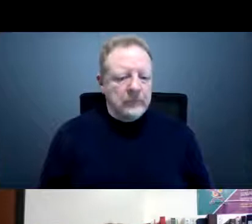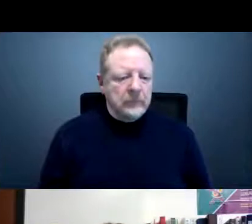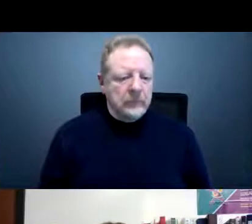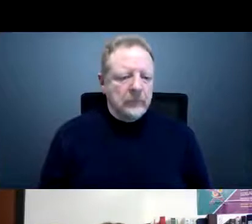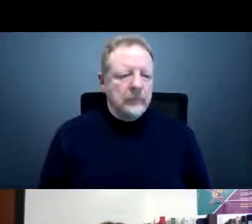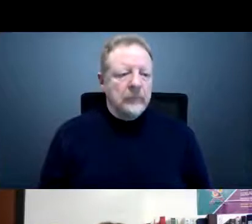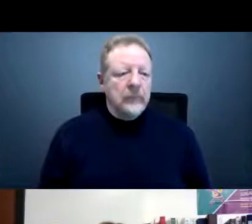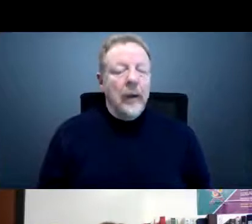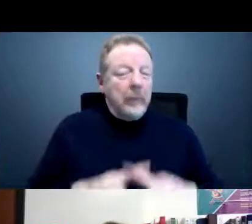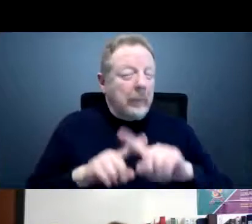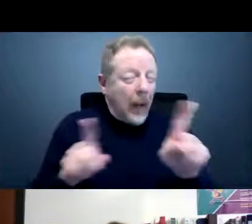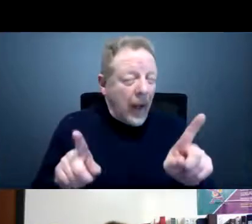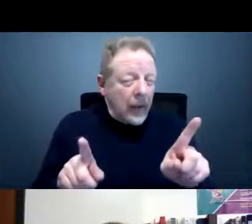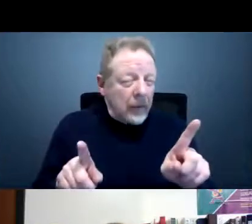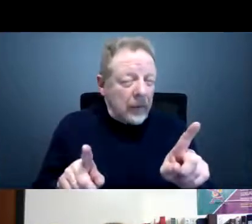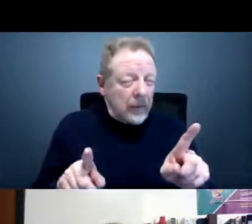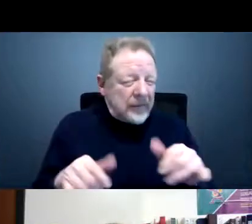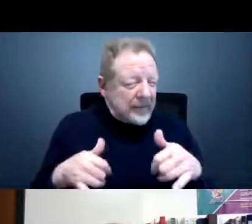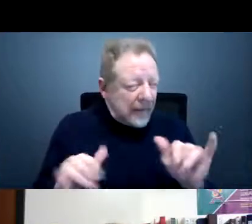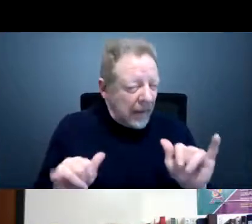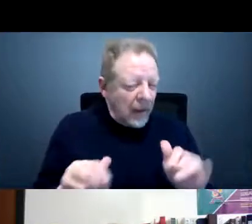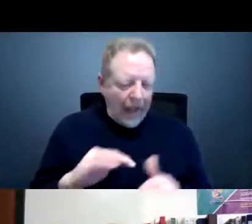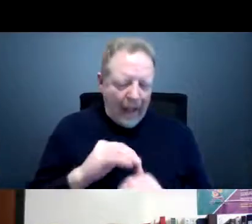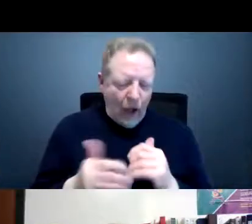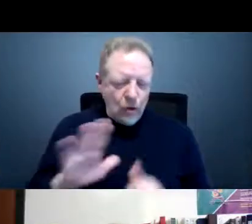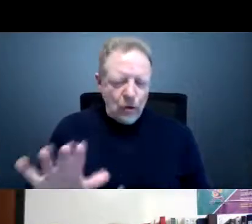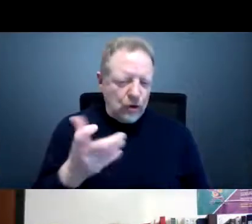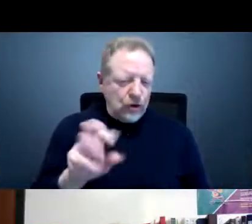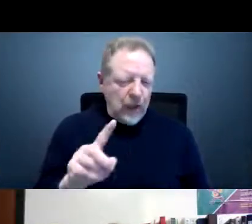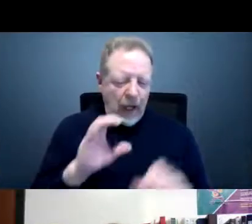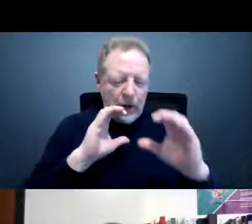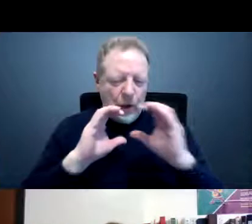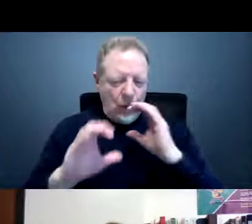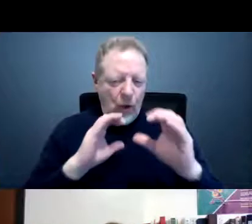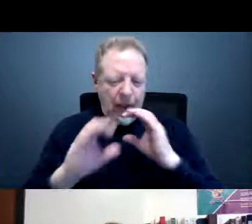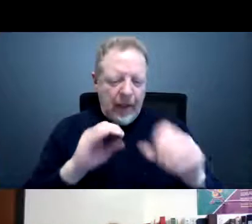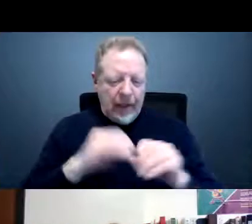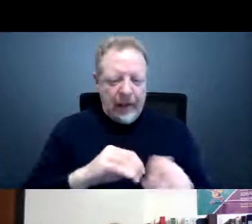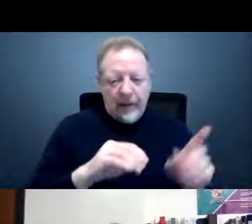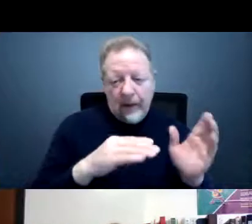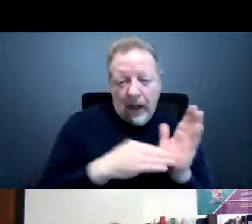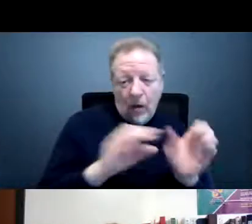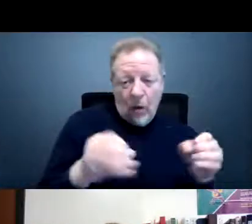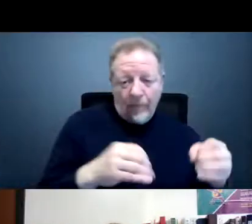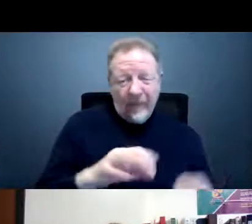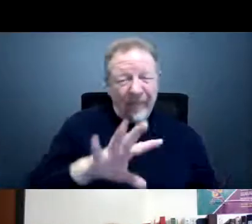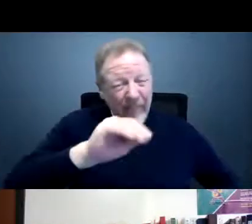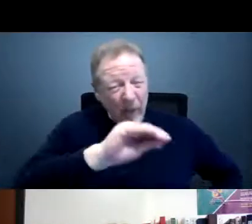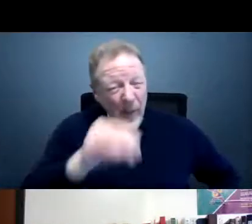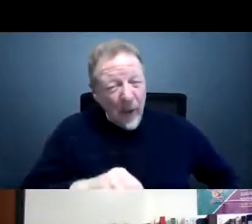Yet, how does your child communicate at the doctor's office? 50% said the parent